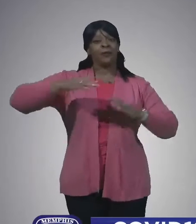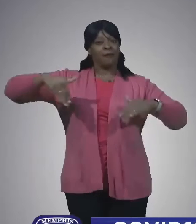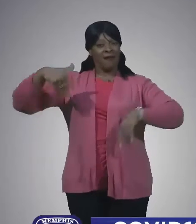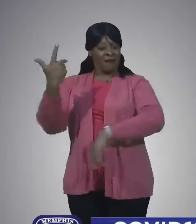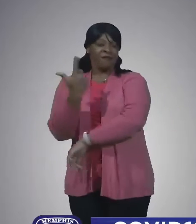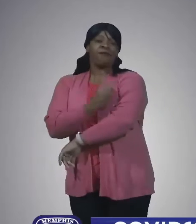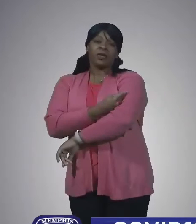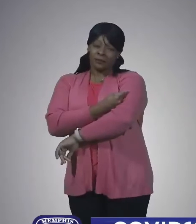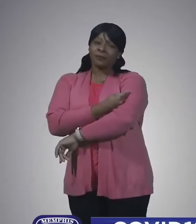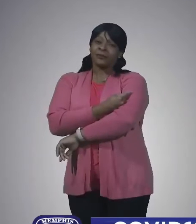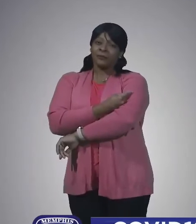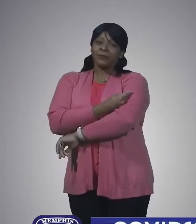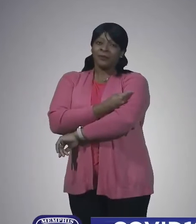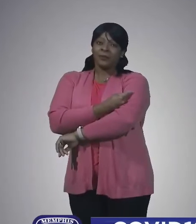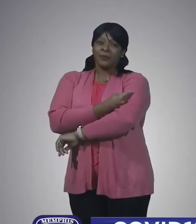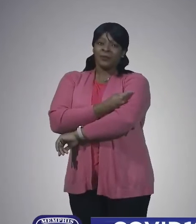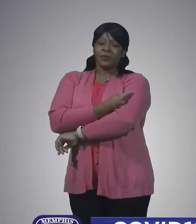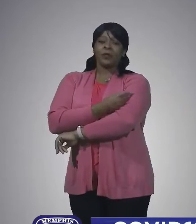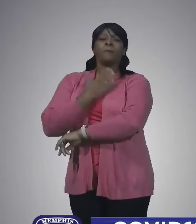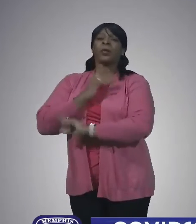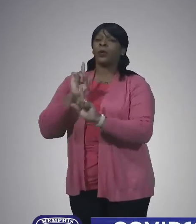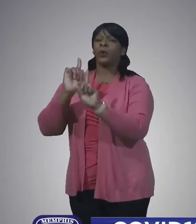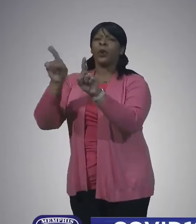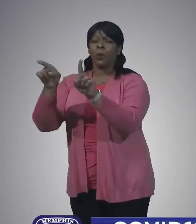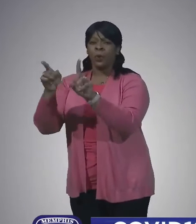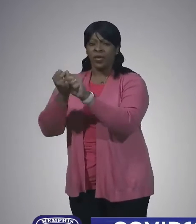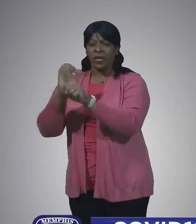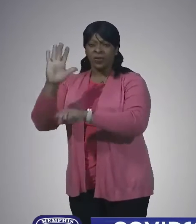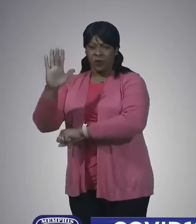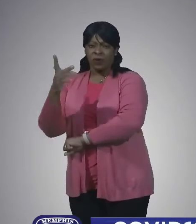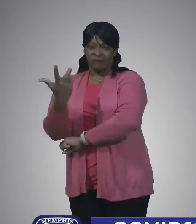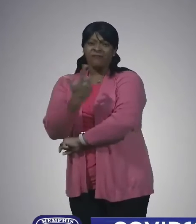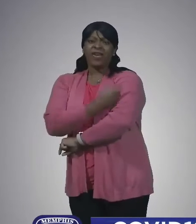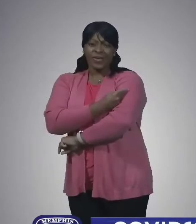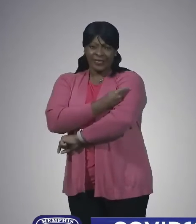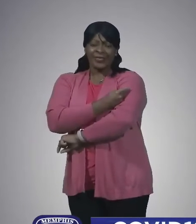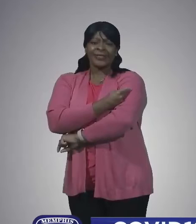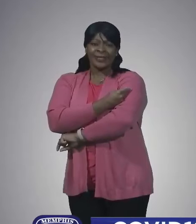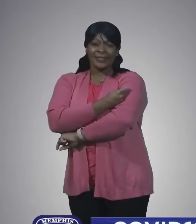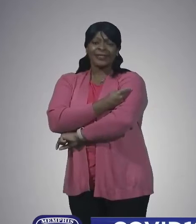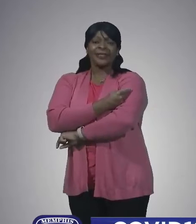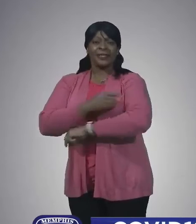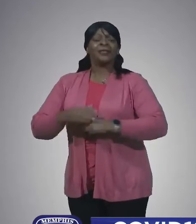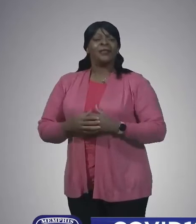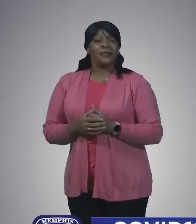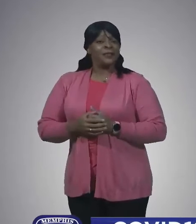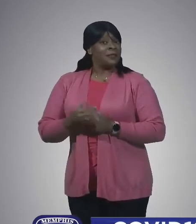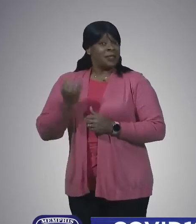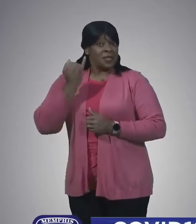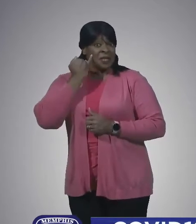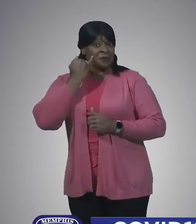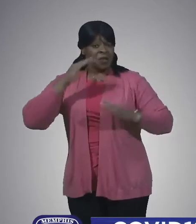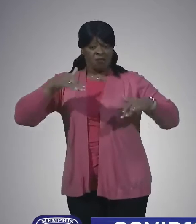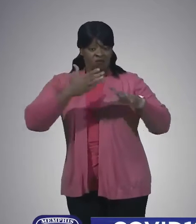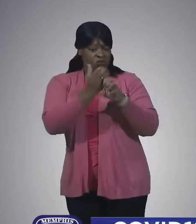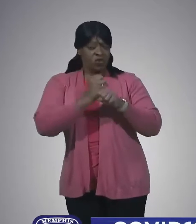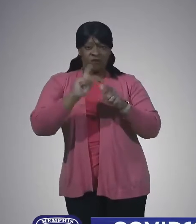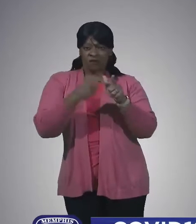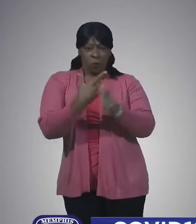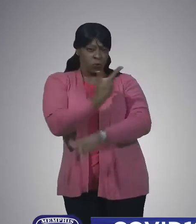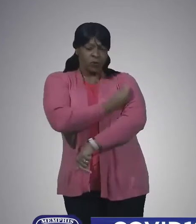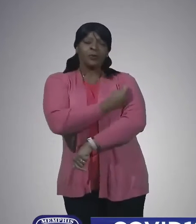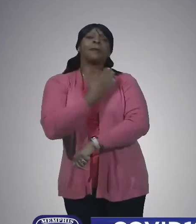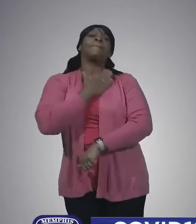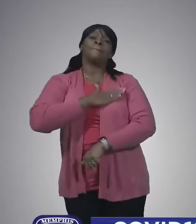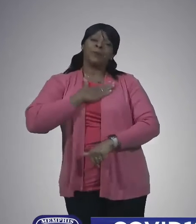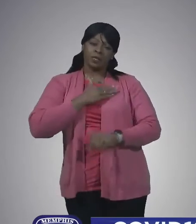fully vaccinated to please go out and finish your shot regimen. And if you haven't received your first dose yet, please